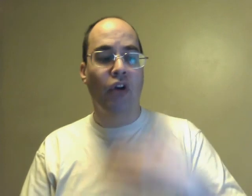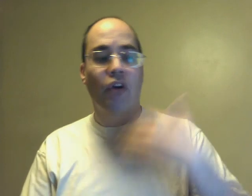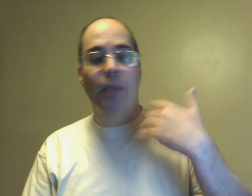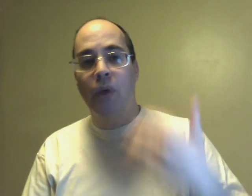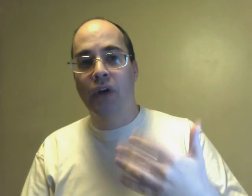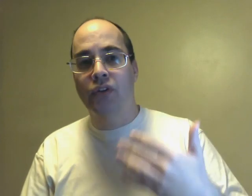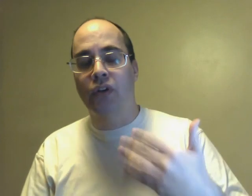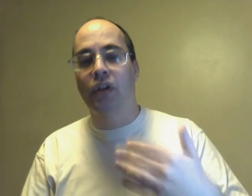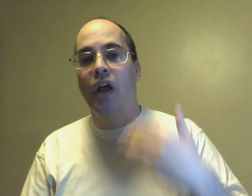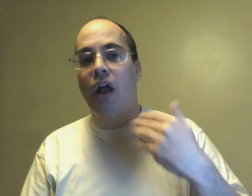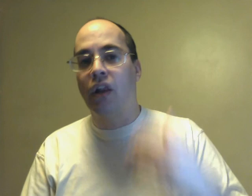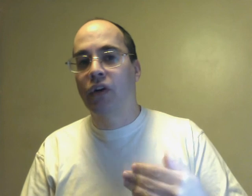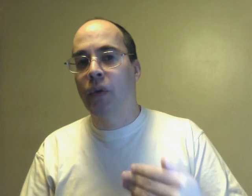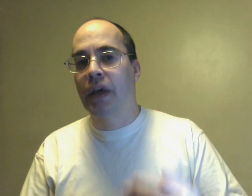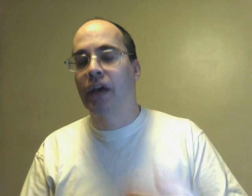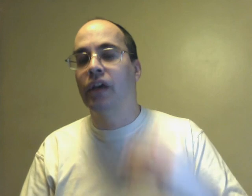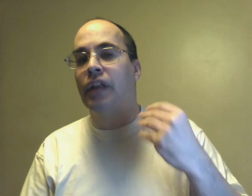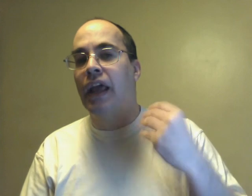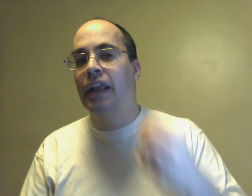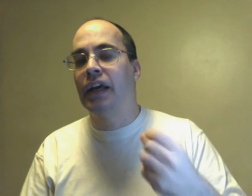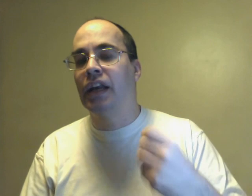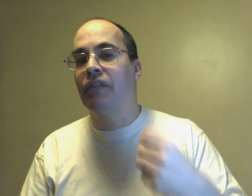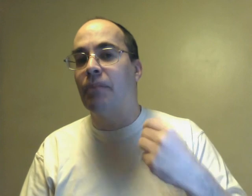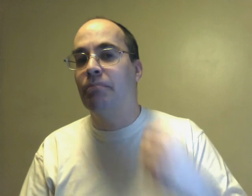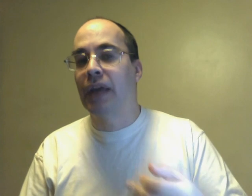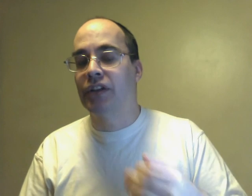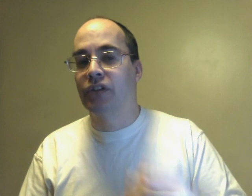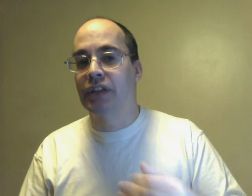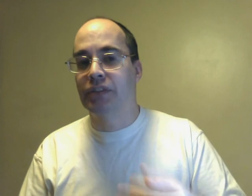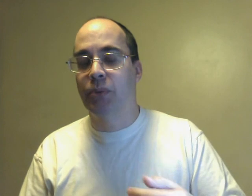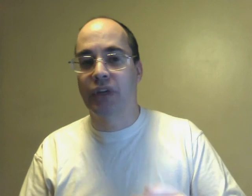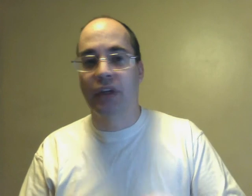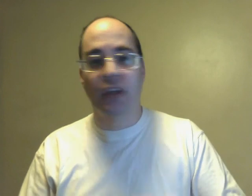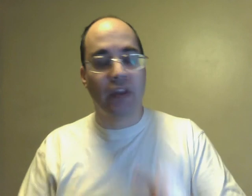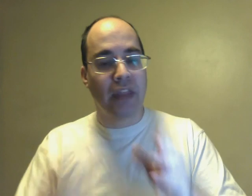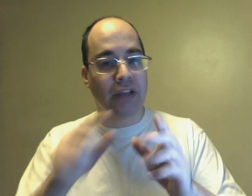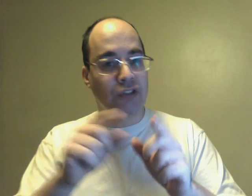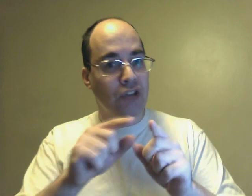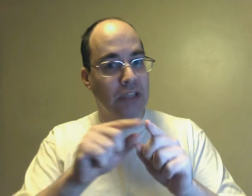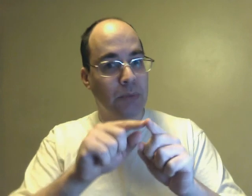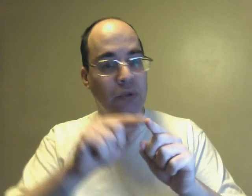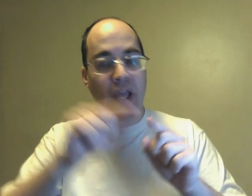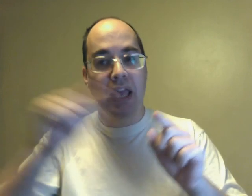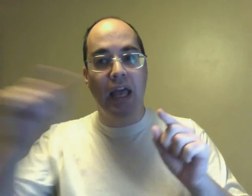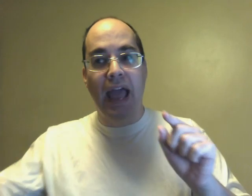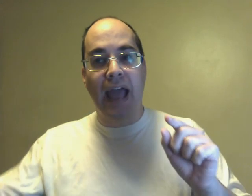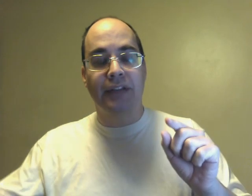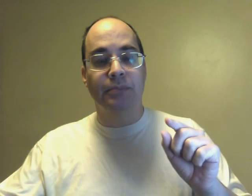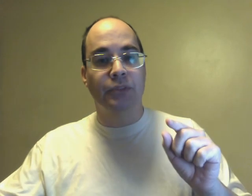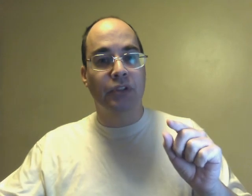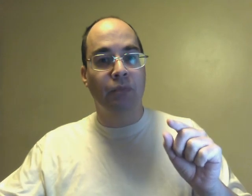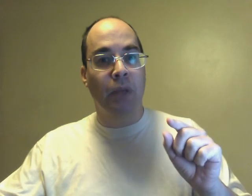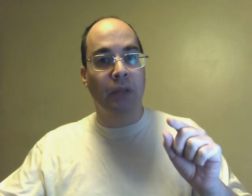or are being worked on a lot quicker than any kind of matter transporter. They can transport atoms in